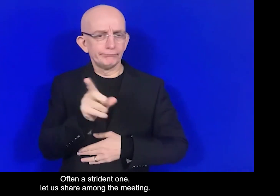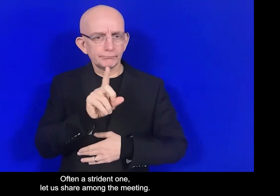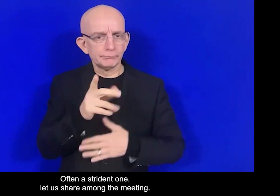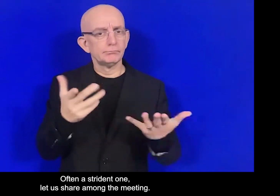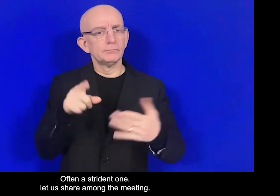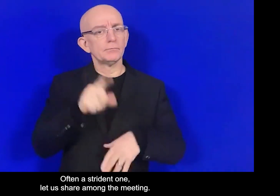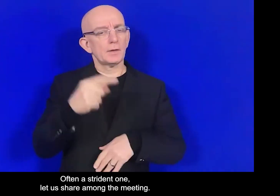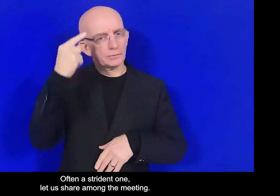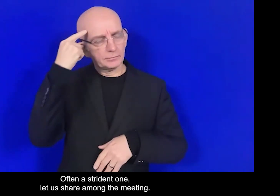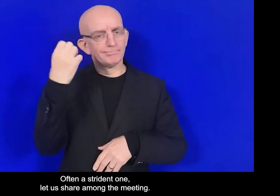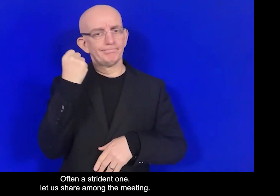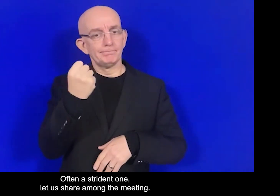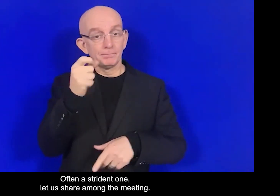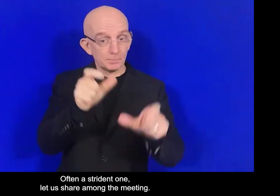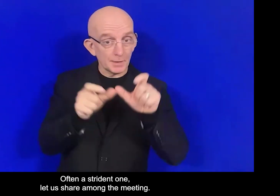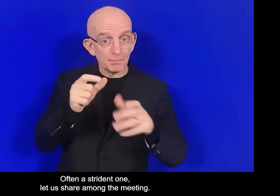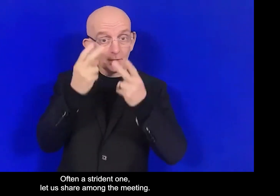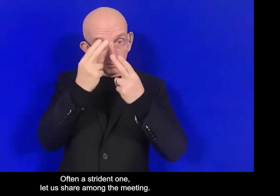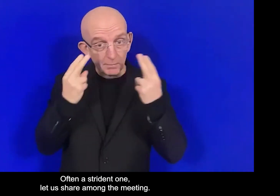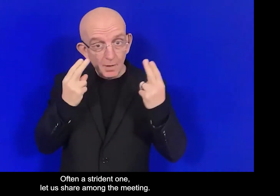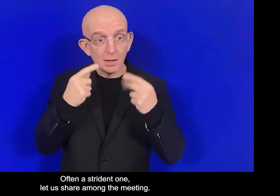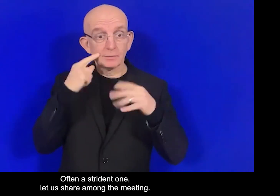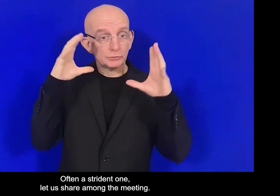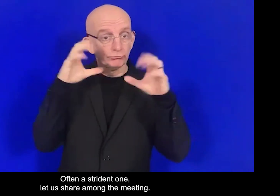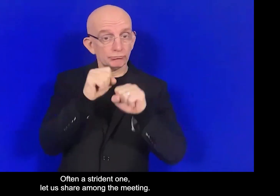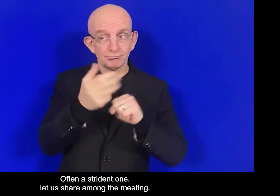one. Let us share among the meeting.